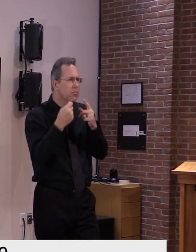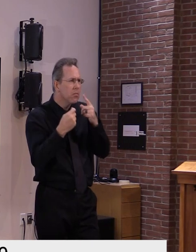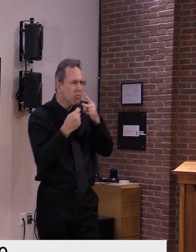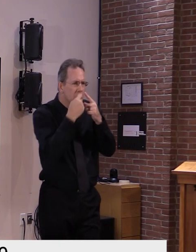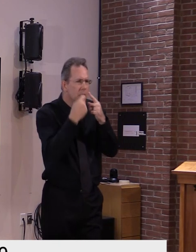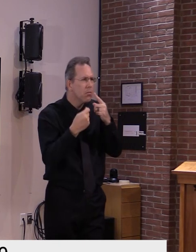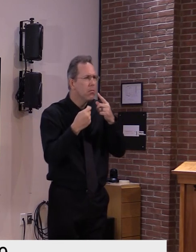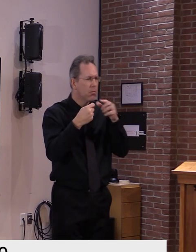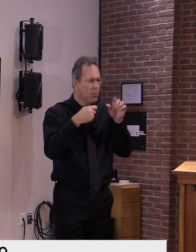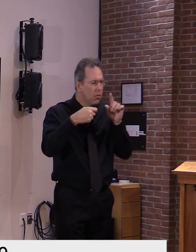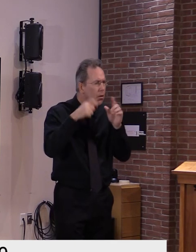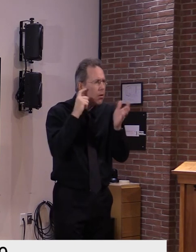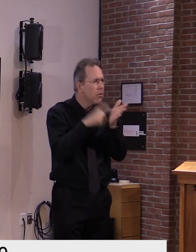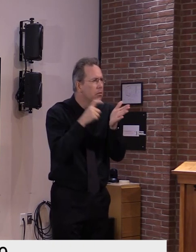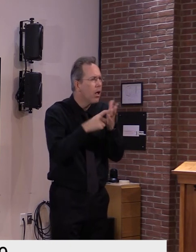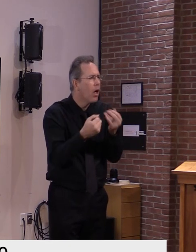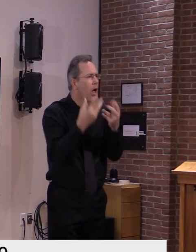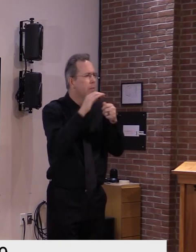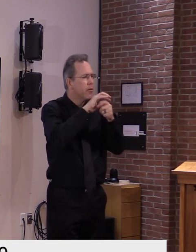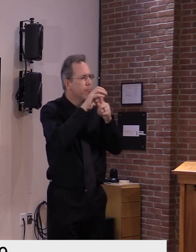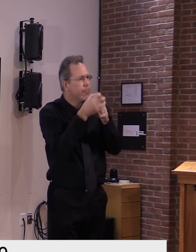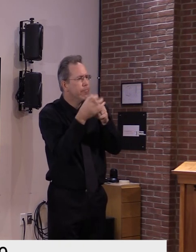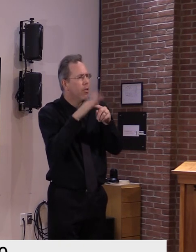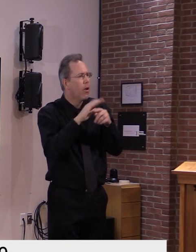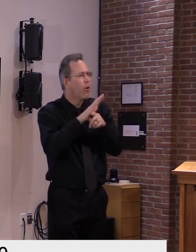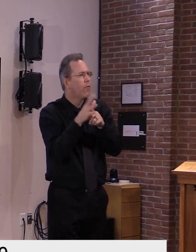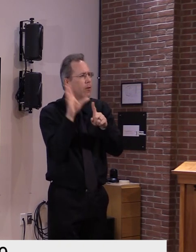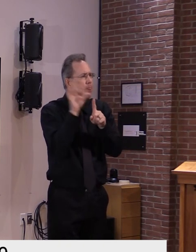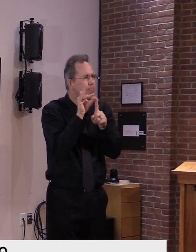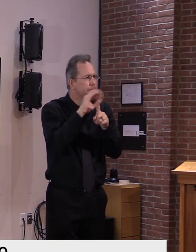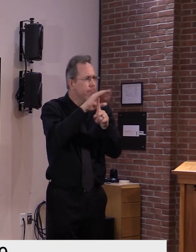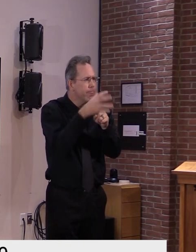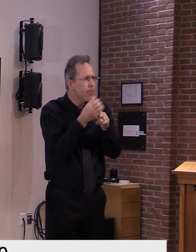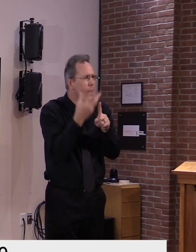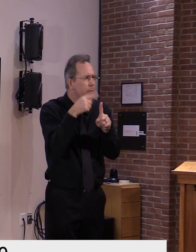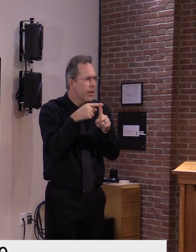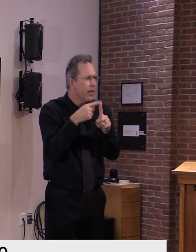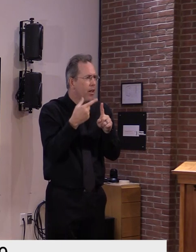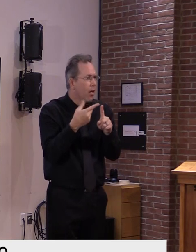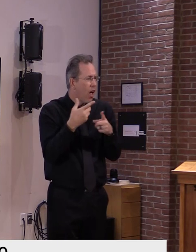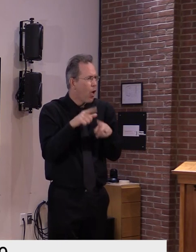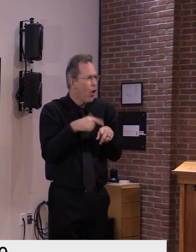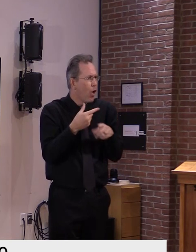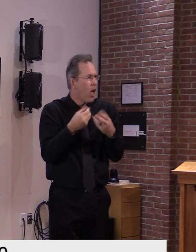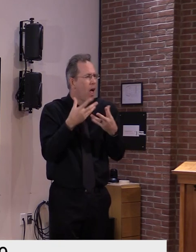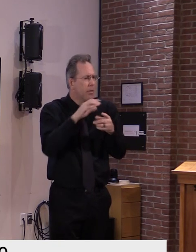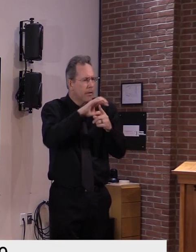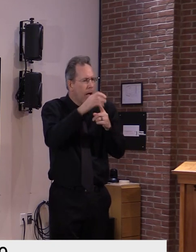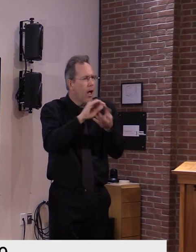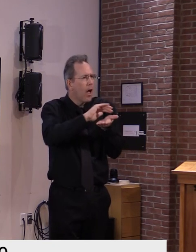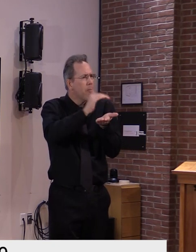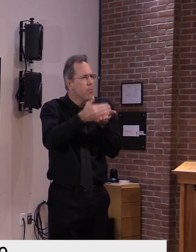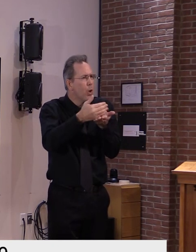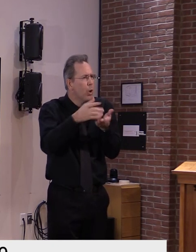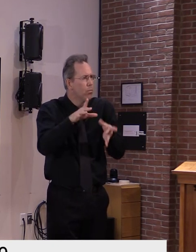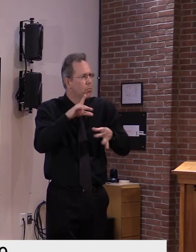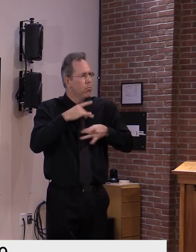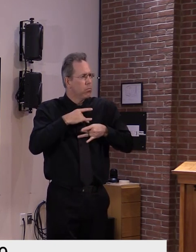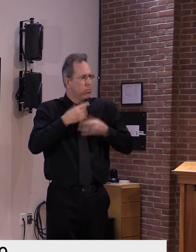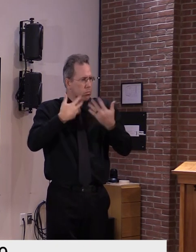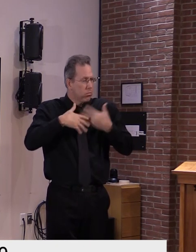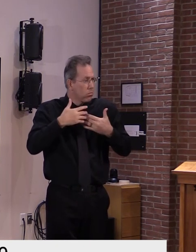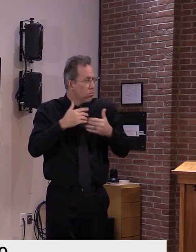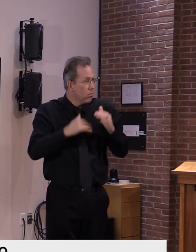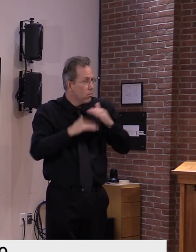And there's no infectious virus found in any samples over 30 with lab cultures. And even Dr. Fauci said